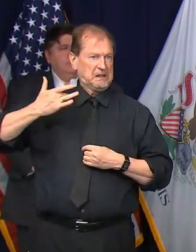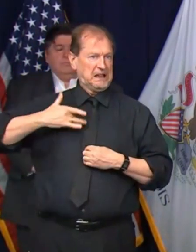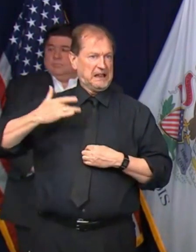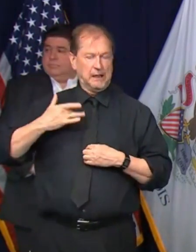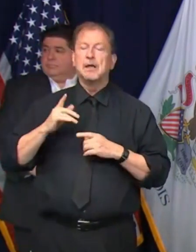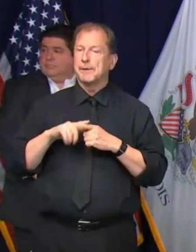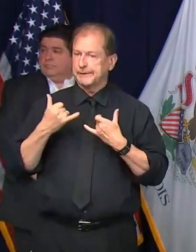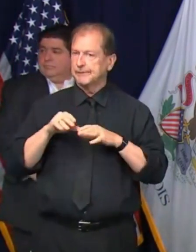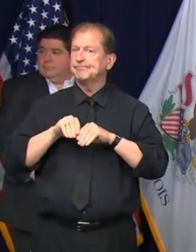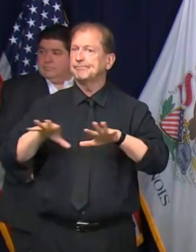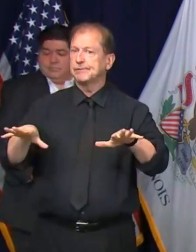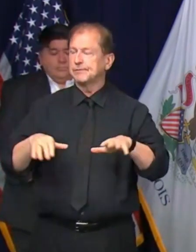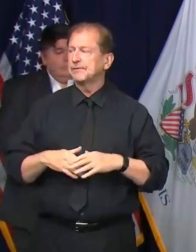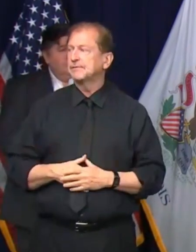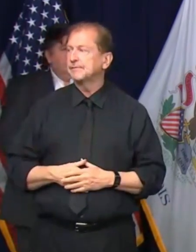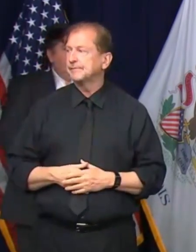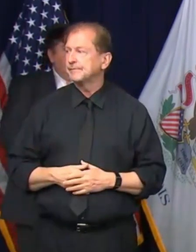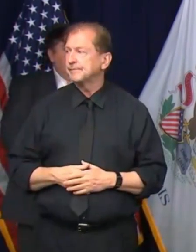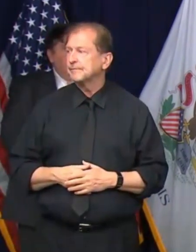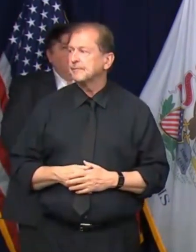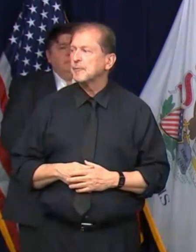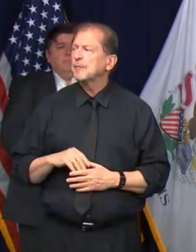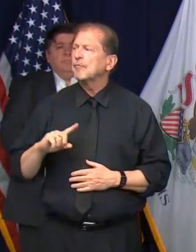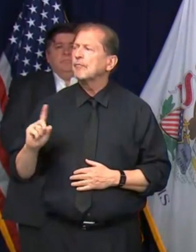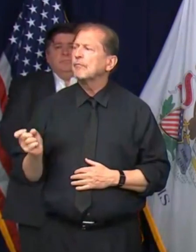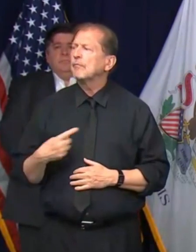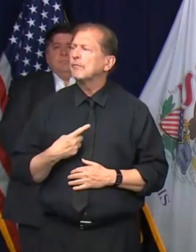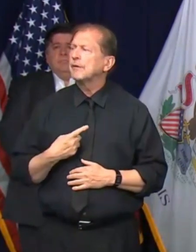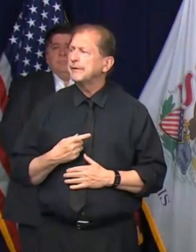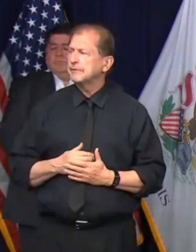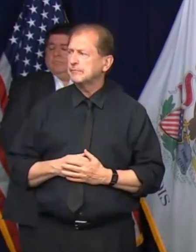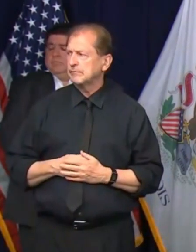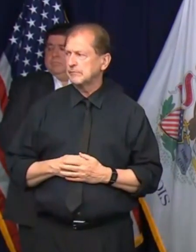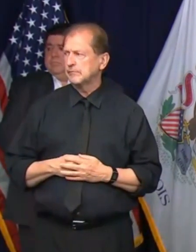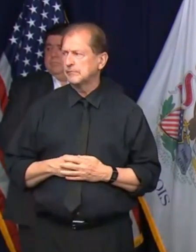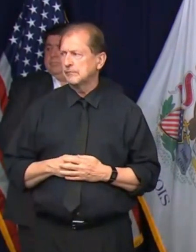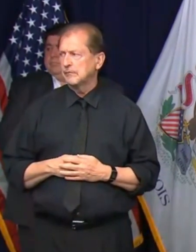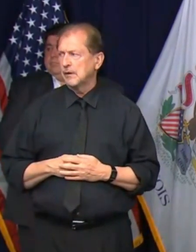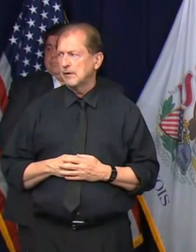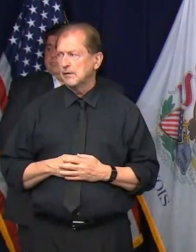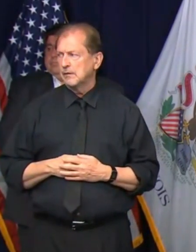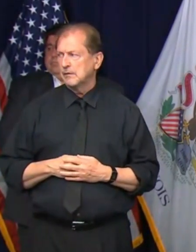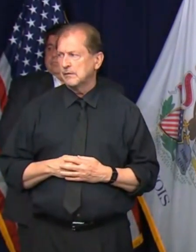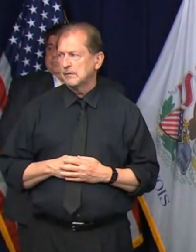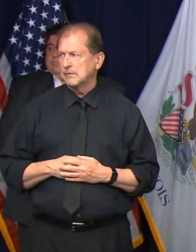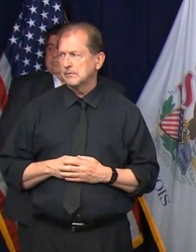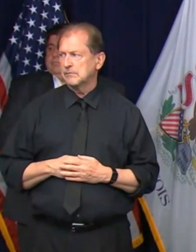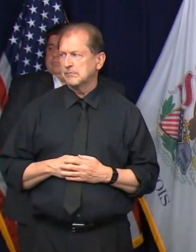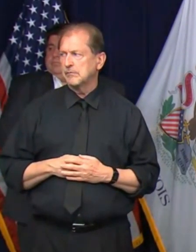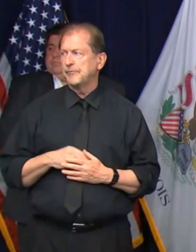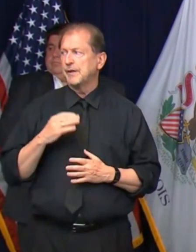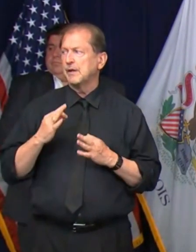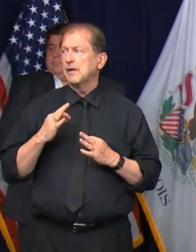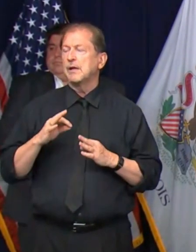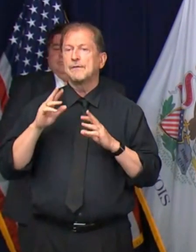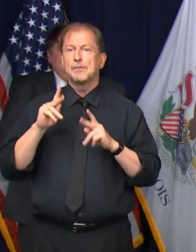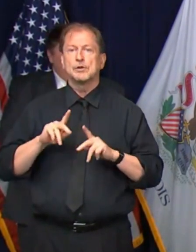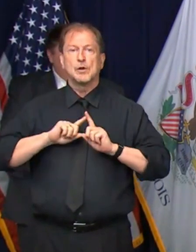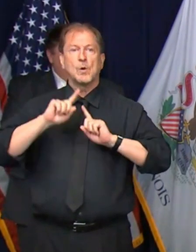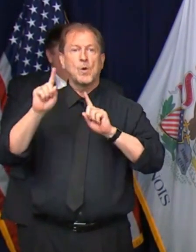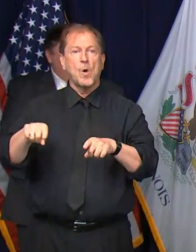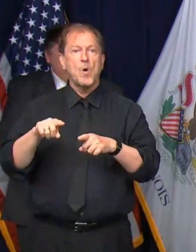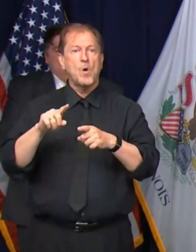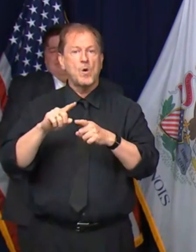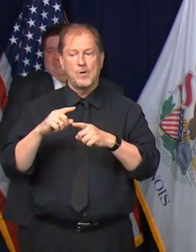transmission. And this question is also for you, Dr. Ezike. Do you recommend self-quarantining for anyone who visited Lake of the Ozarks over Memorial